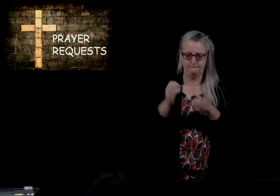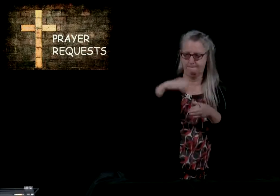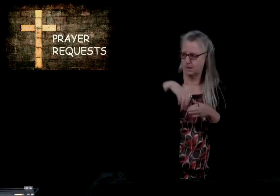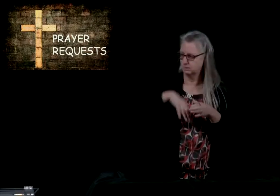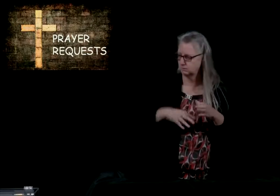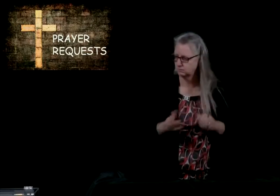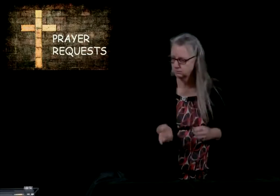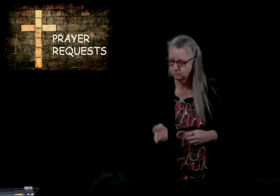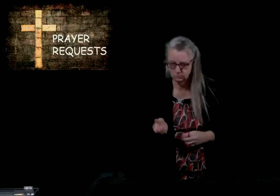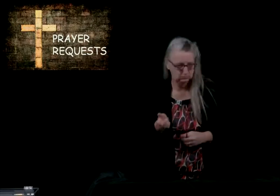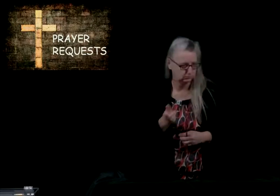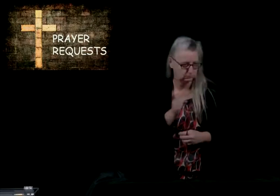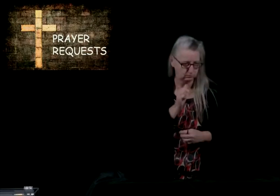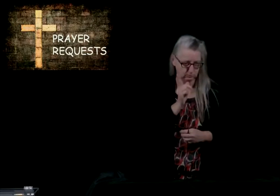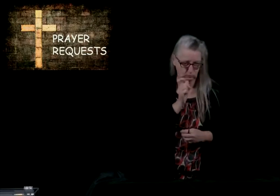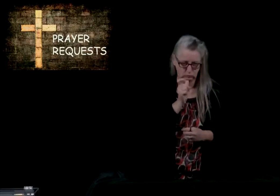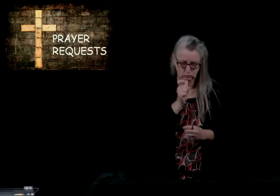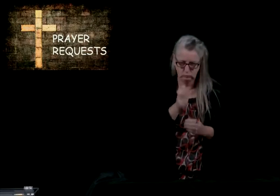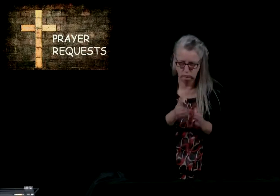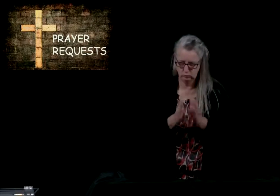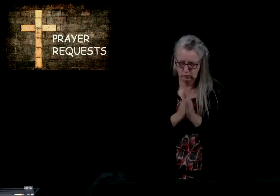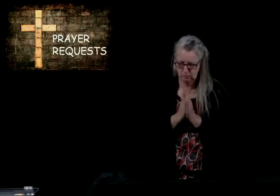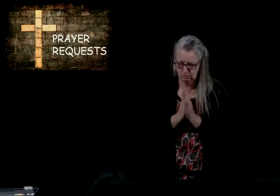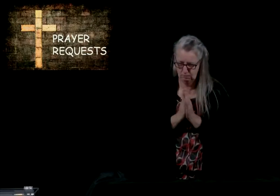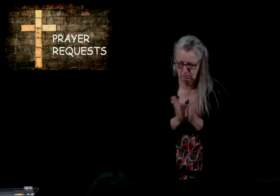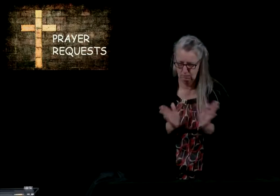around the prayer request box. You can put them in there.